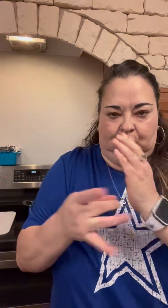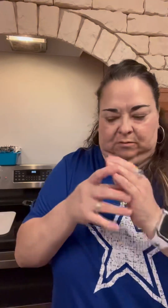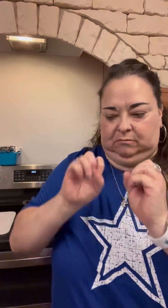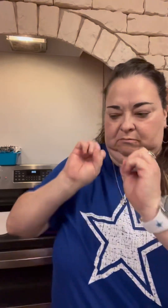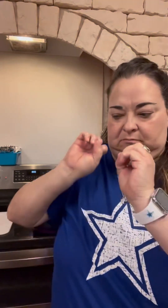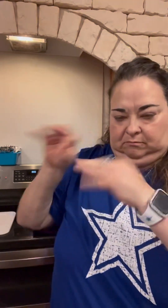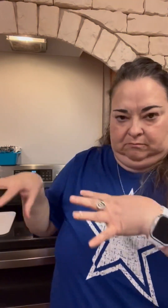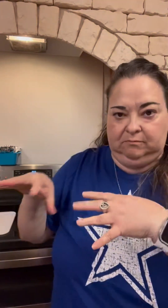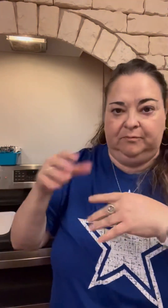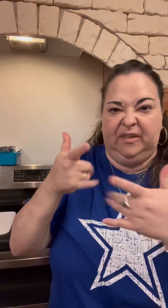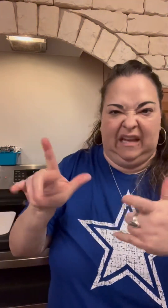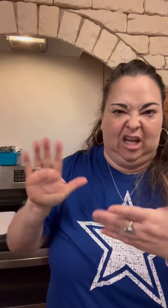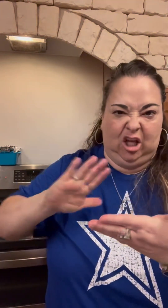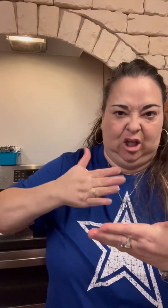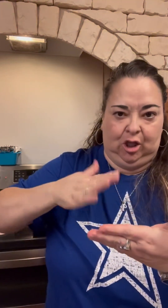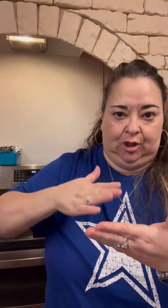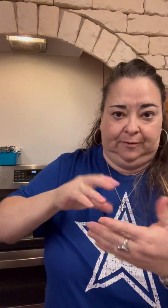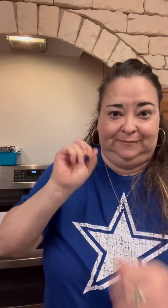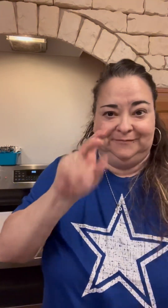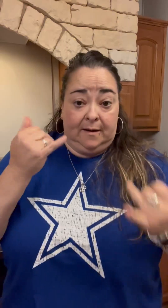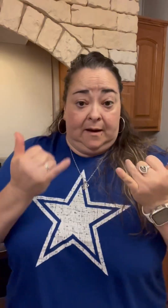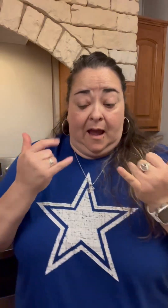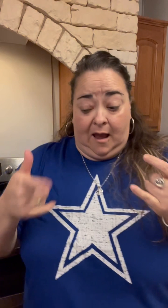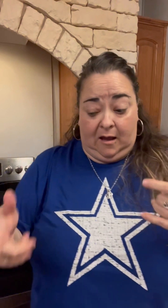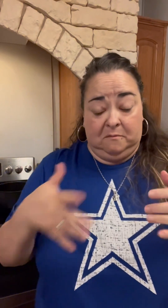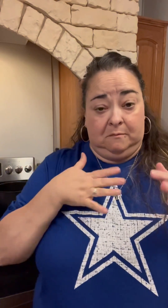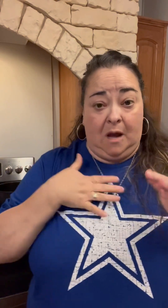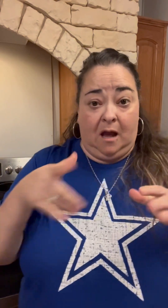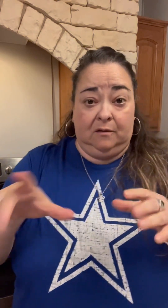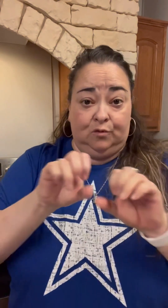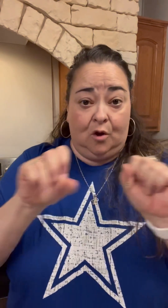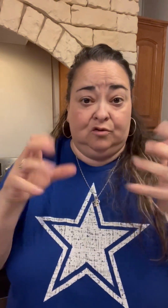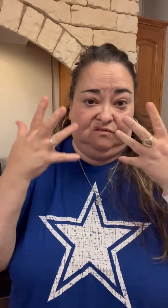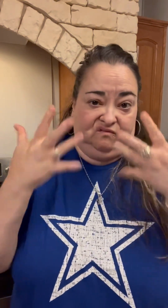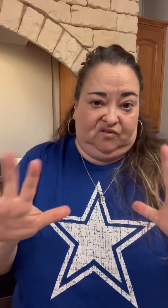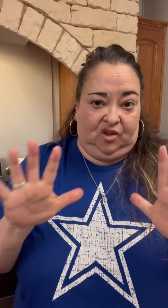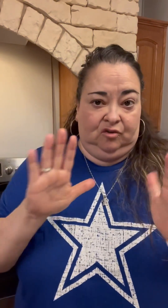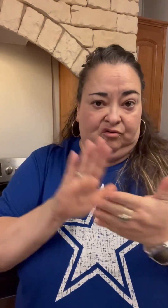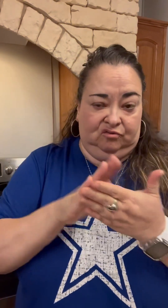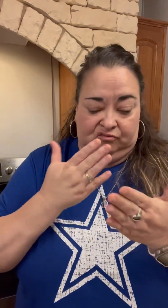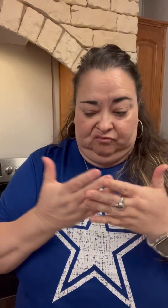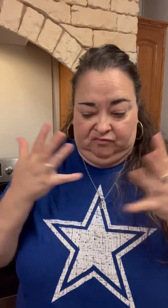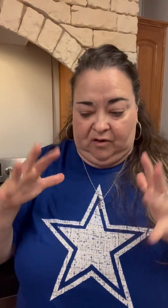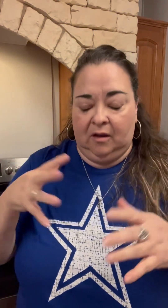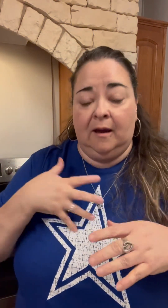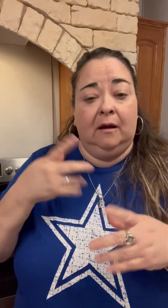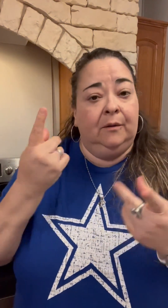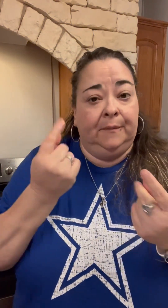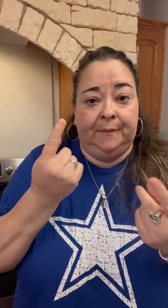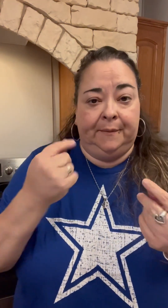In that same pot, go ahead and let it cook. Now the sausage is done,